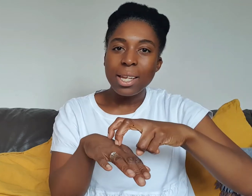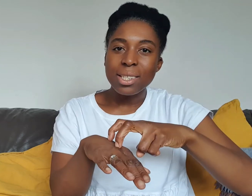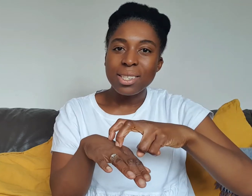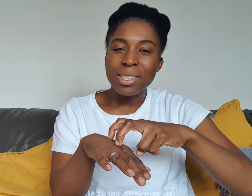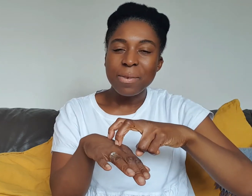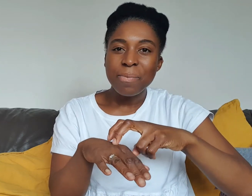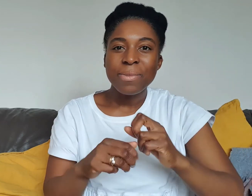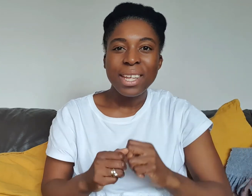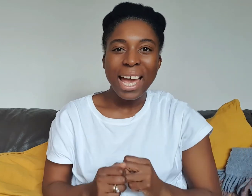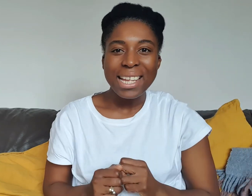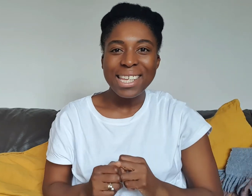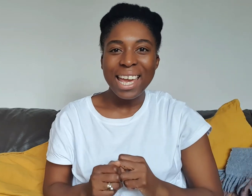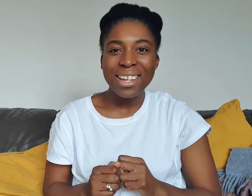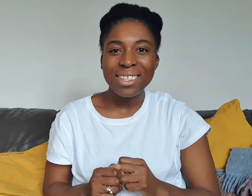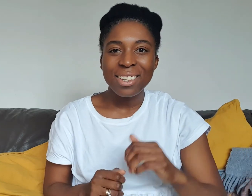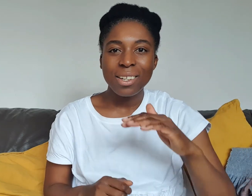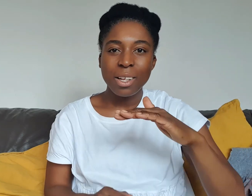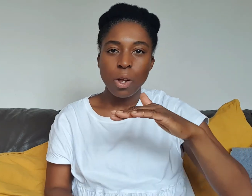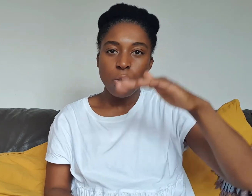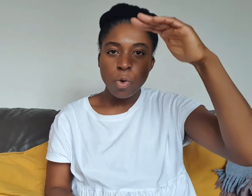Ireland. And again.